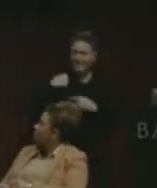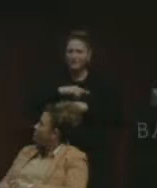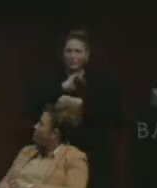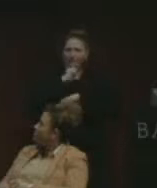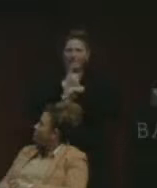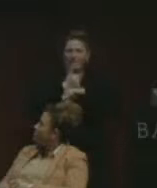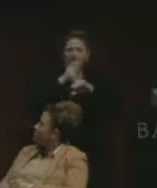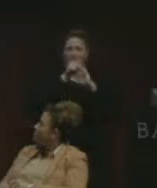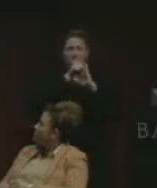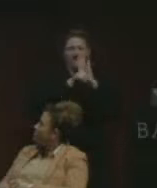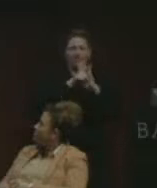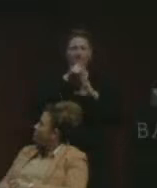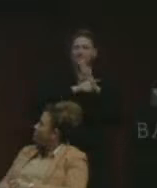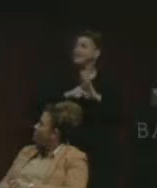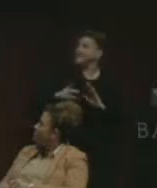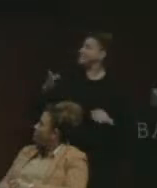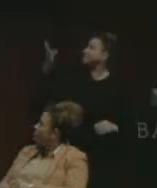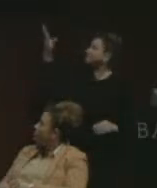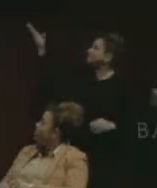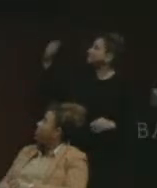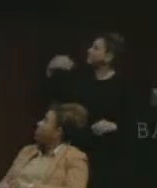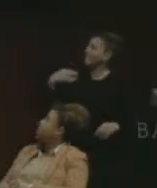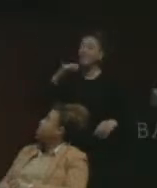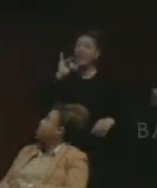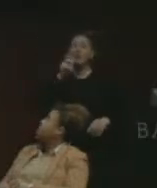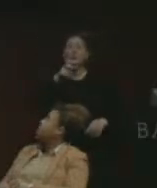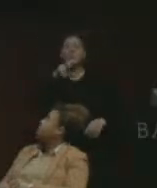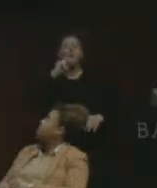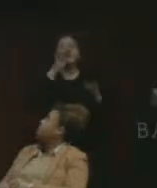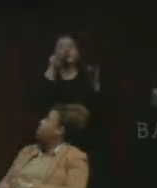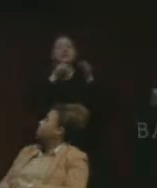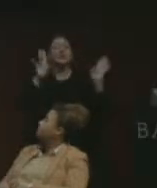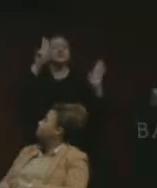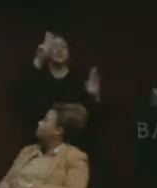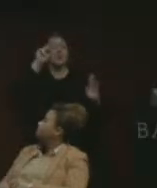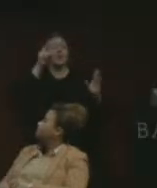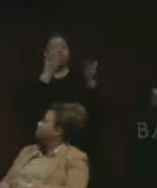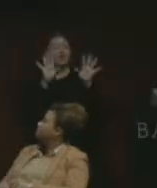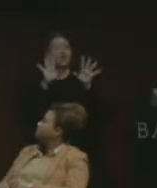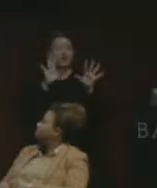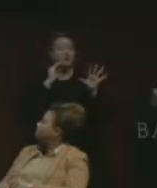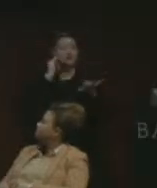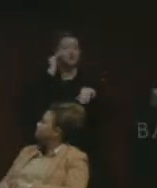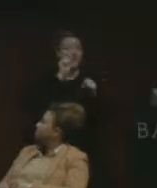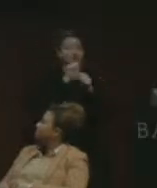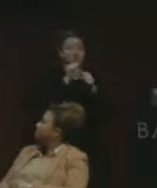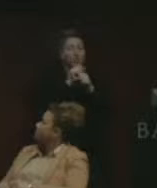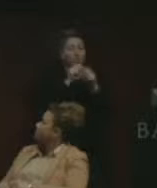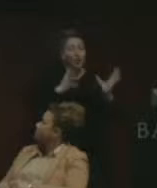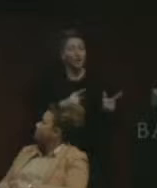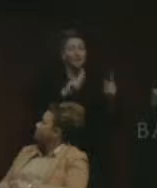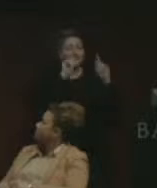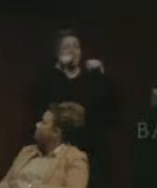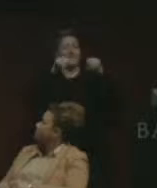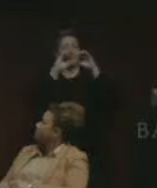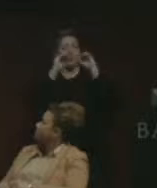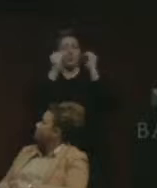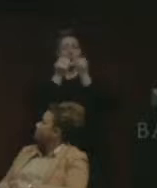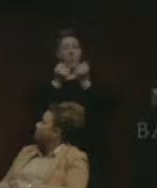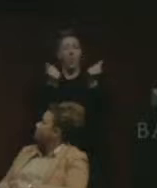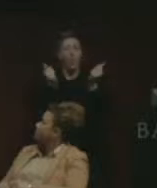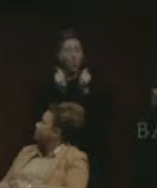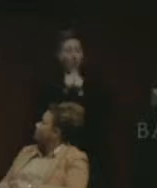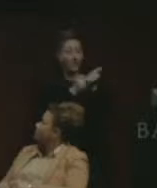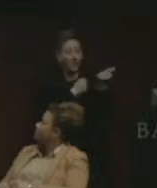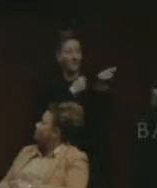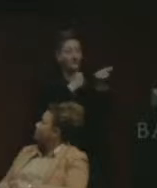is Juan Somavia, who's from Chile. He was the director general of the UN. Domestic workers came to that organization with the